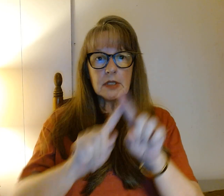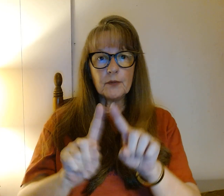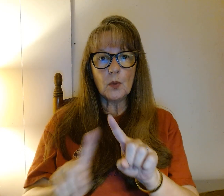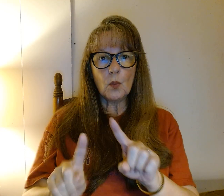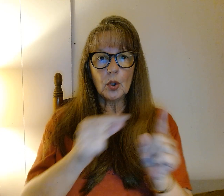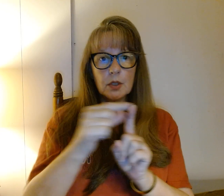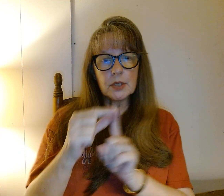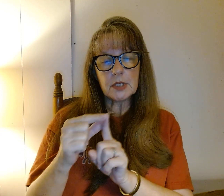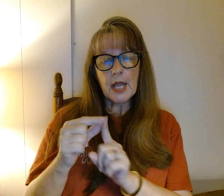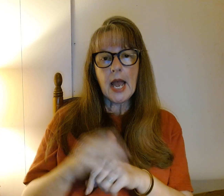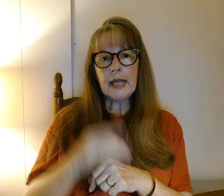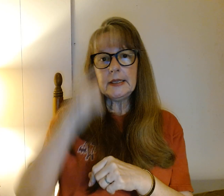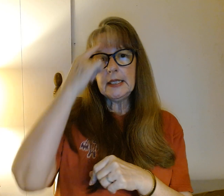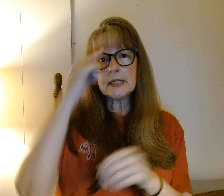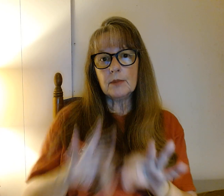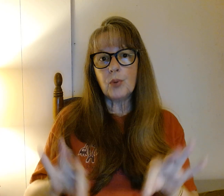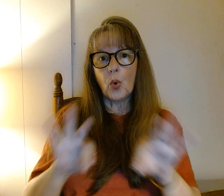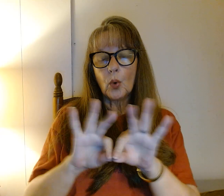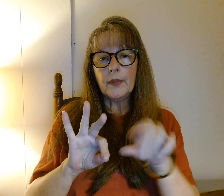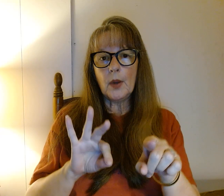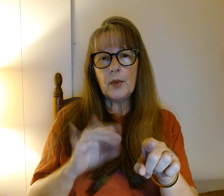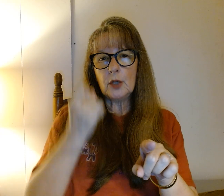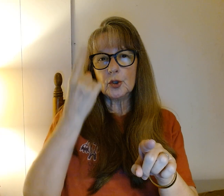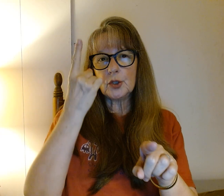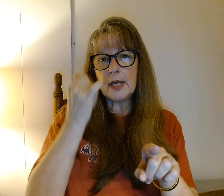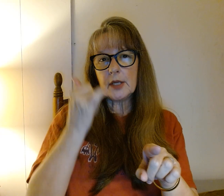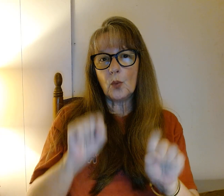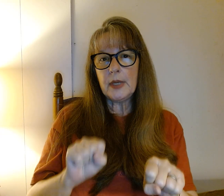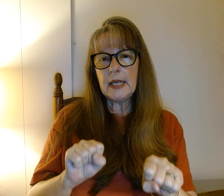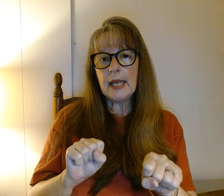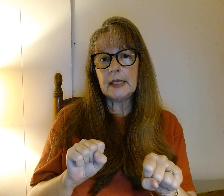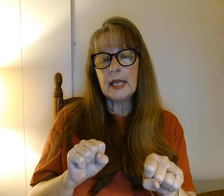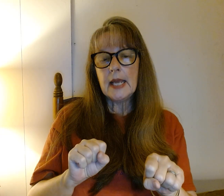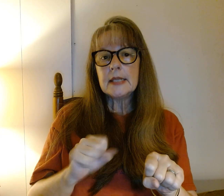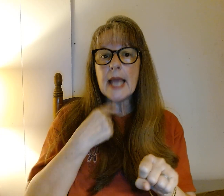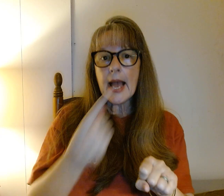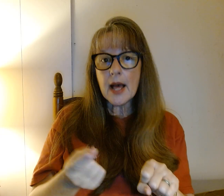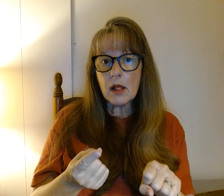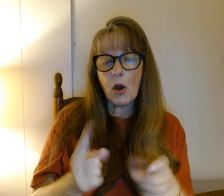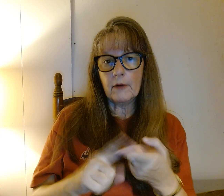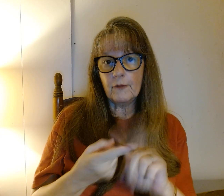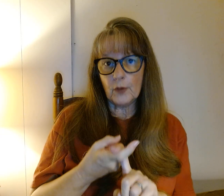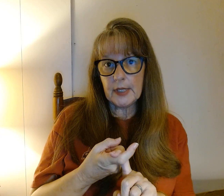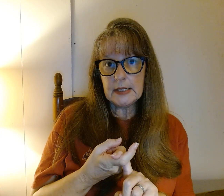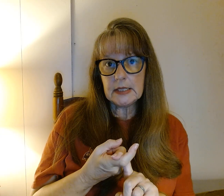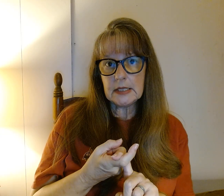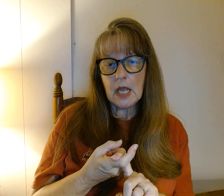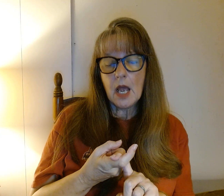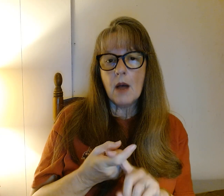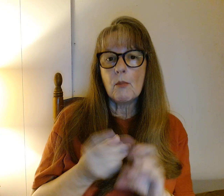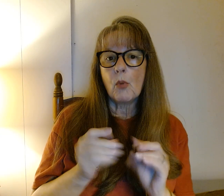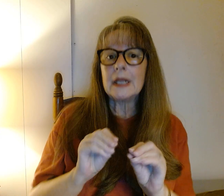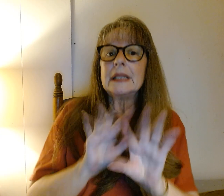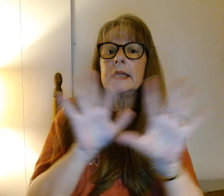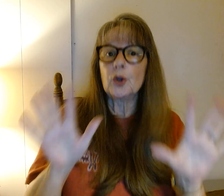different words, I think it's important that we understand it so we can tell our friends more